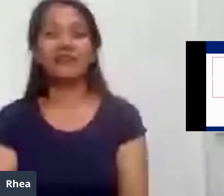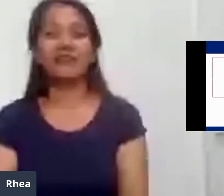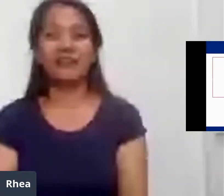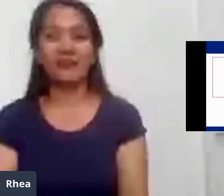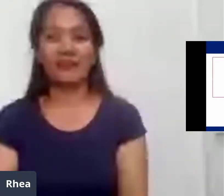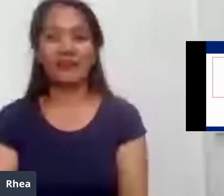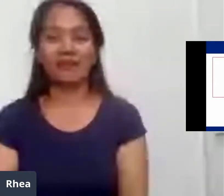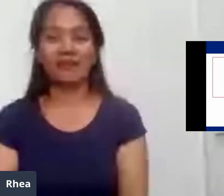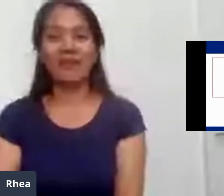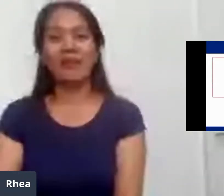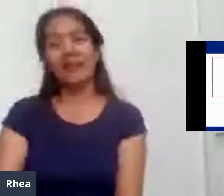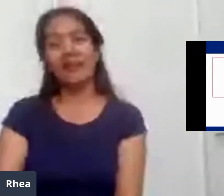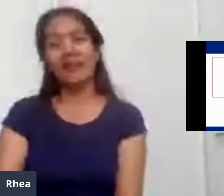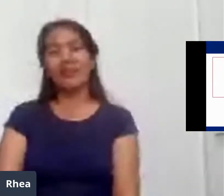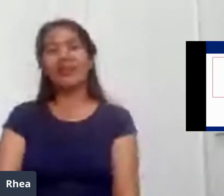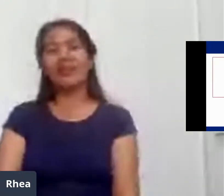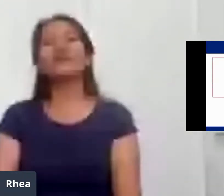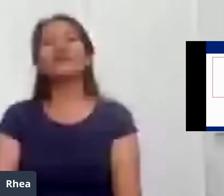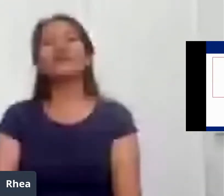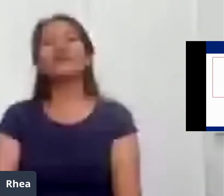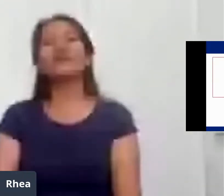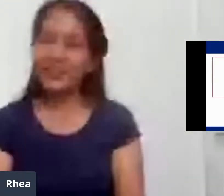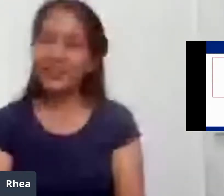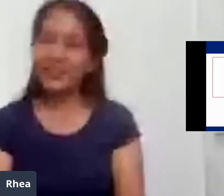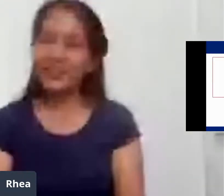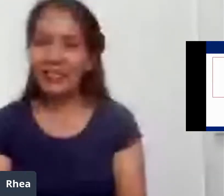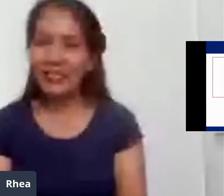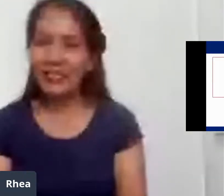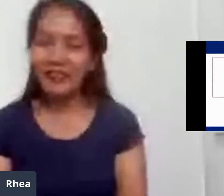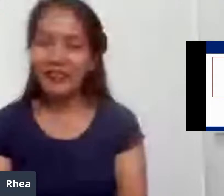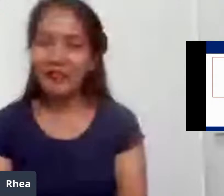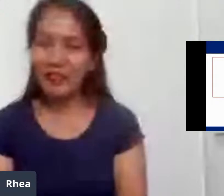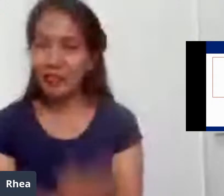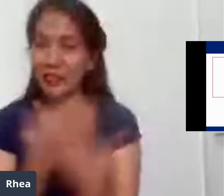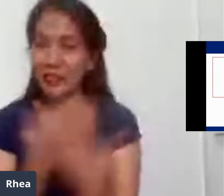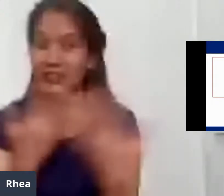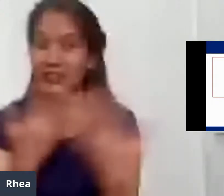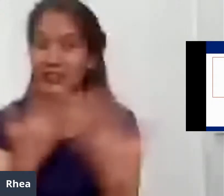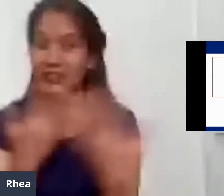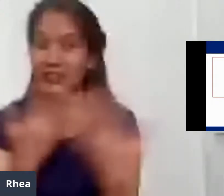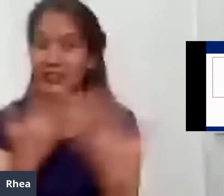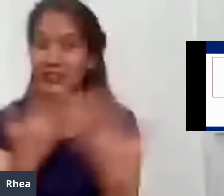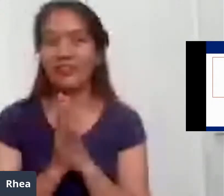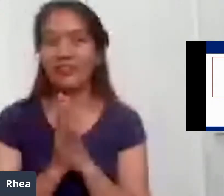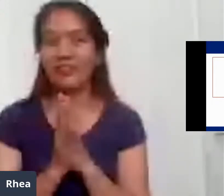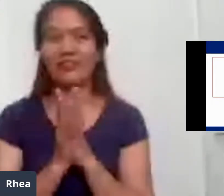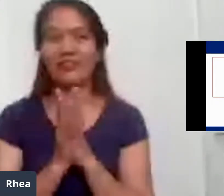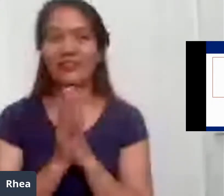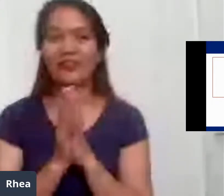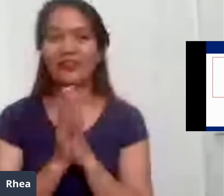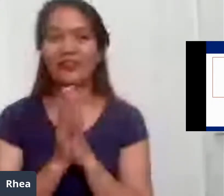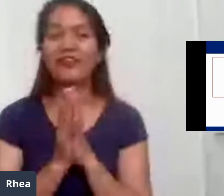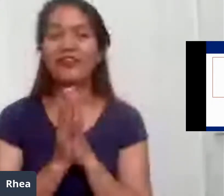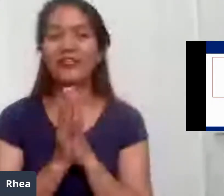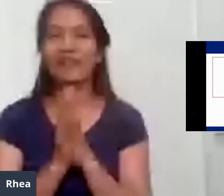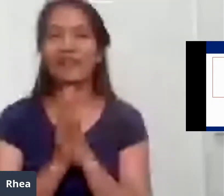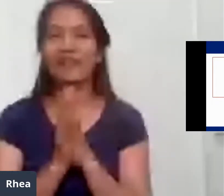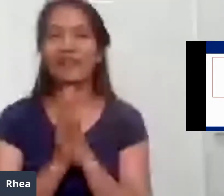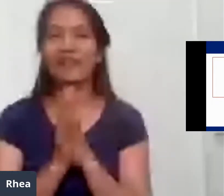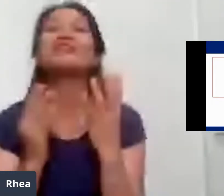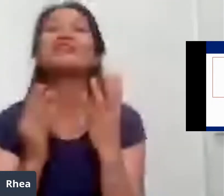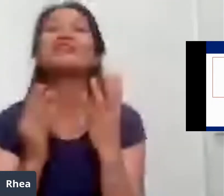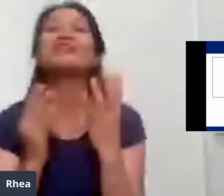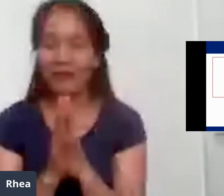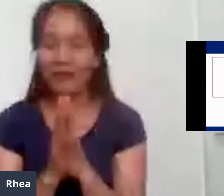Hopefully, you have a color for afternoon. And we're going also to study, medyo madami siya